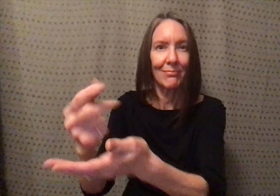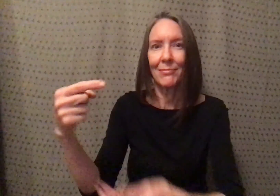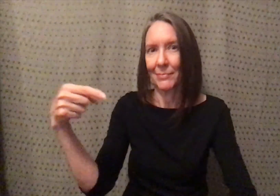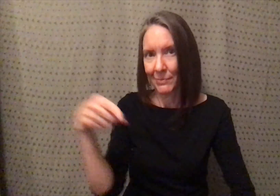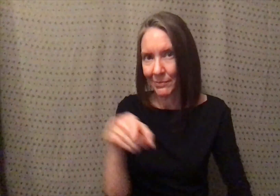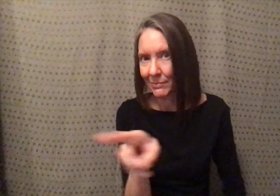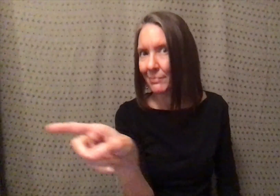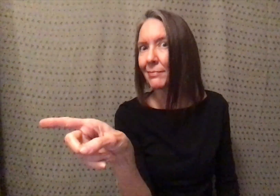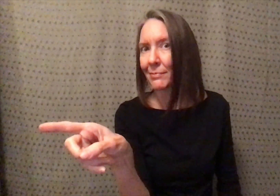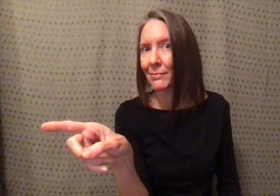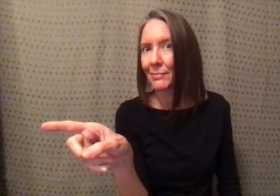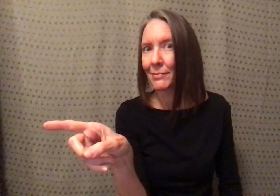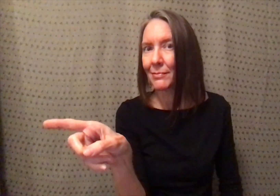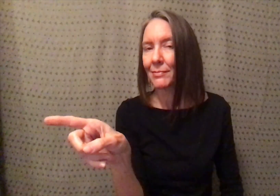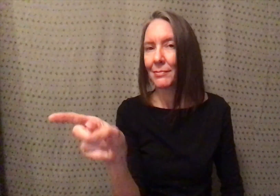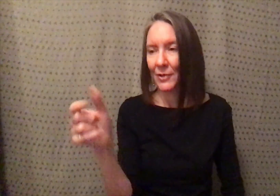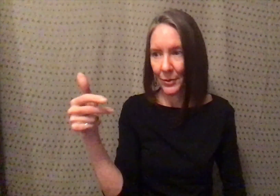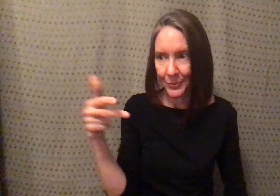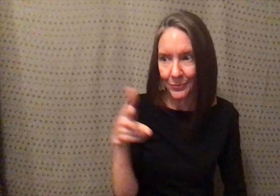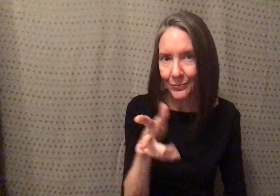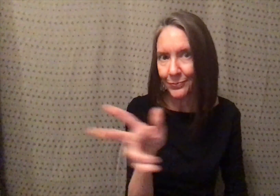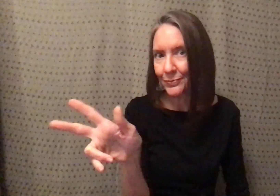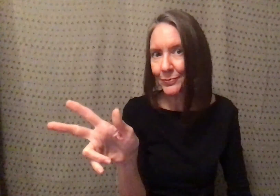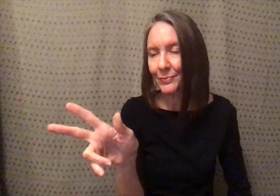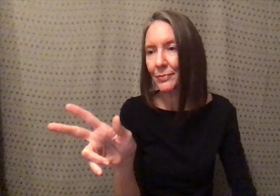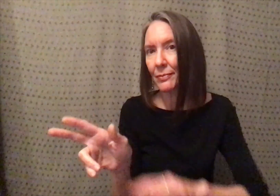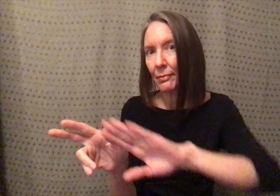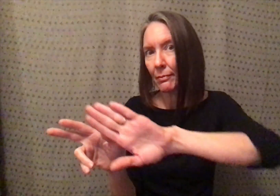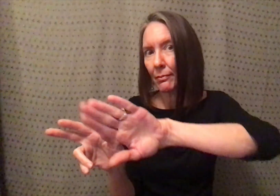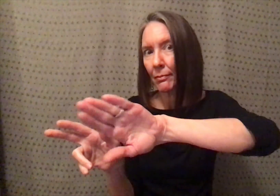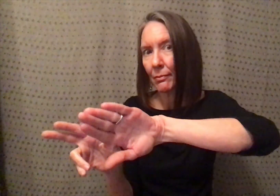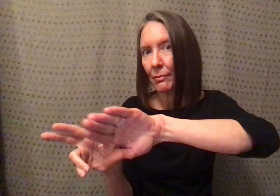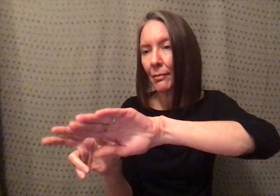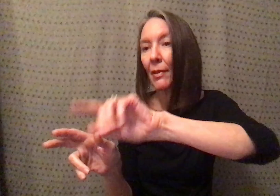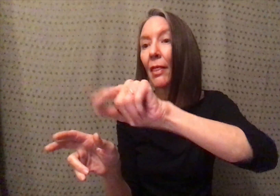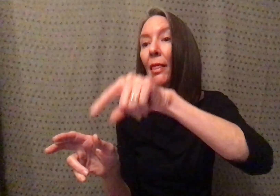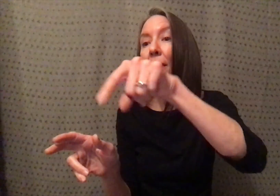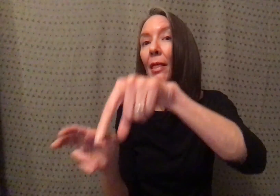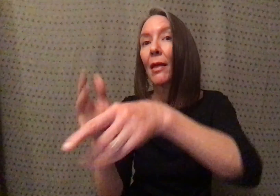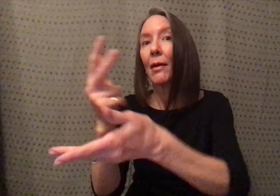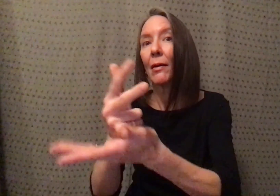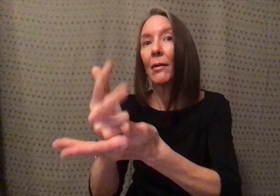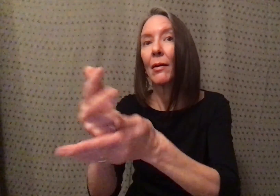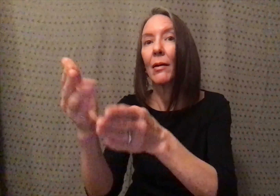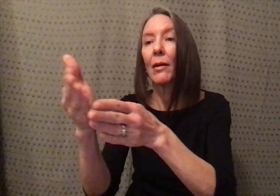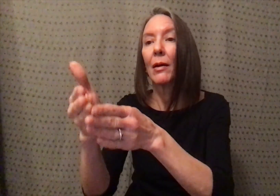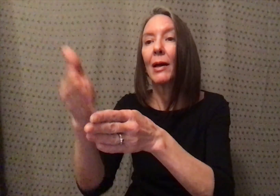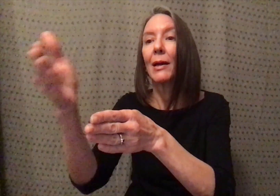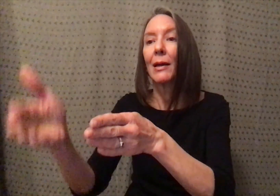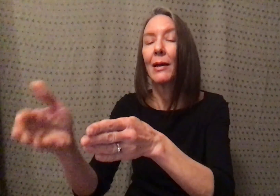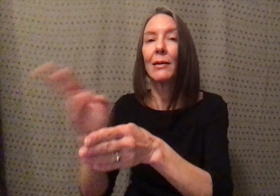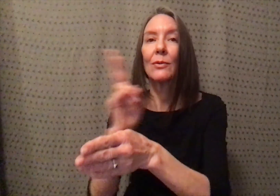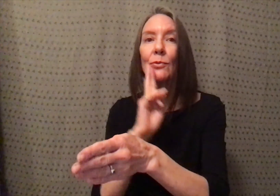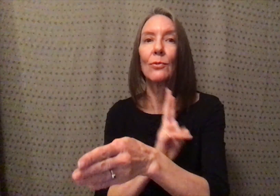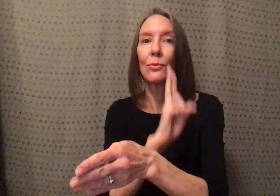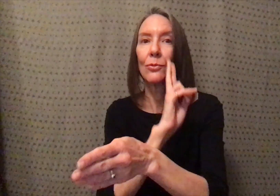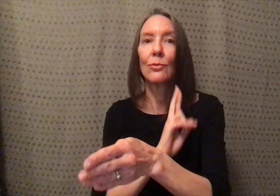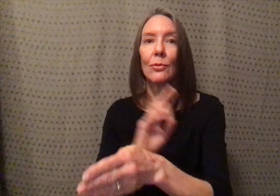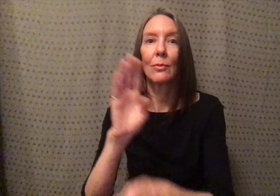parking? Take a right there. Once you turn on the left-hand side, next to the parking, you'll see